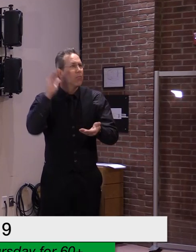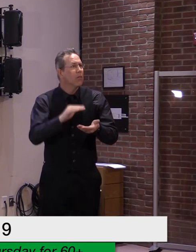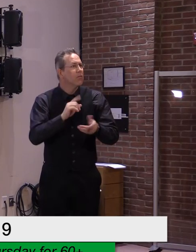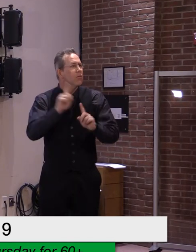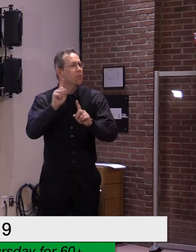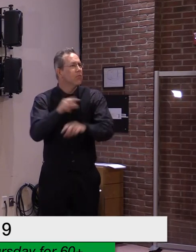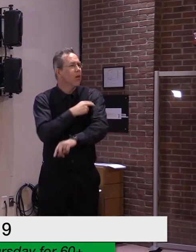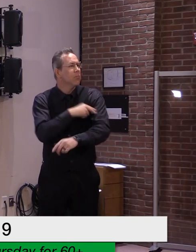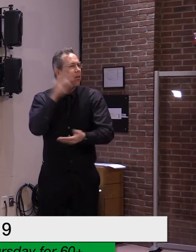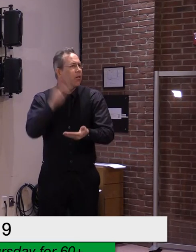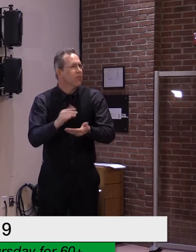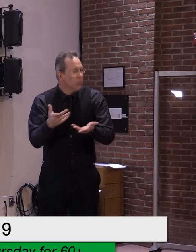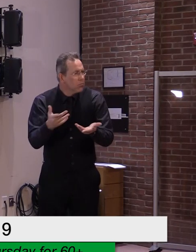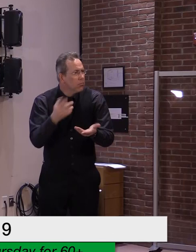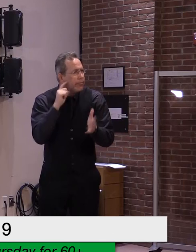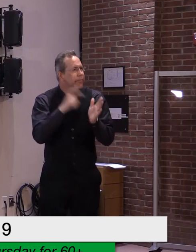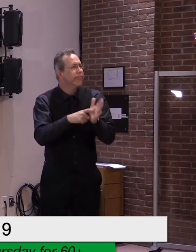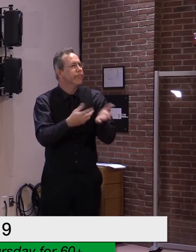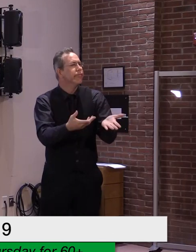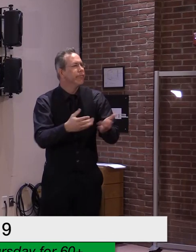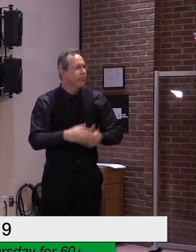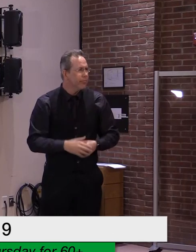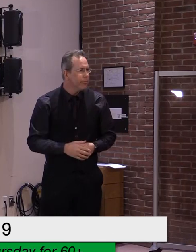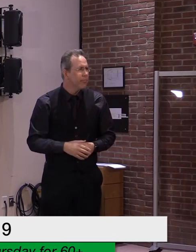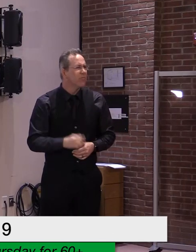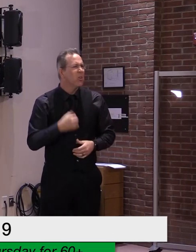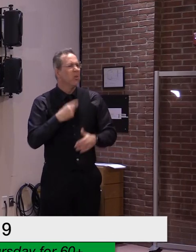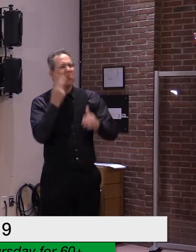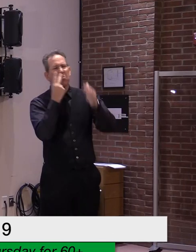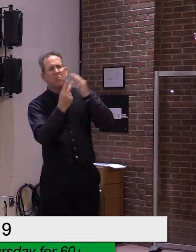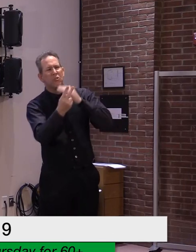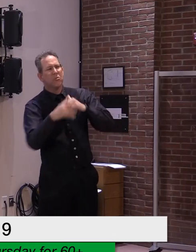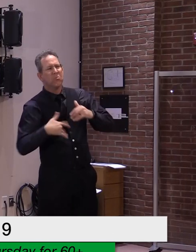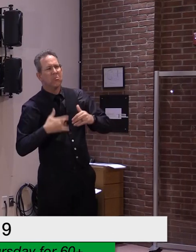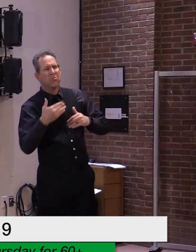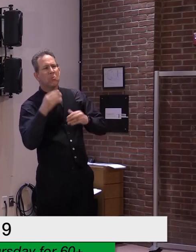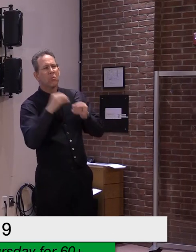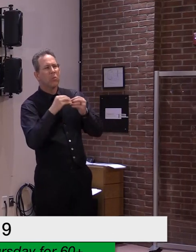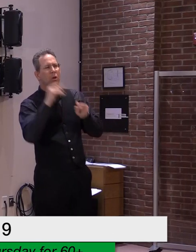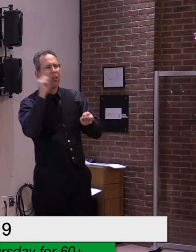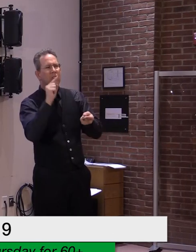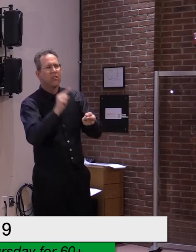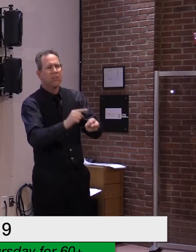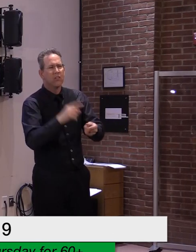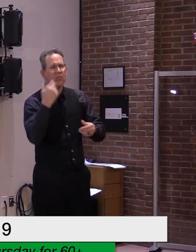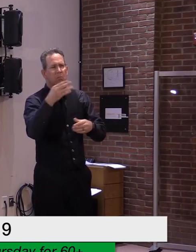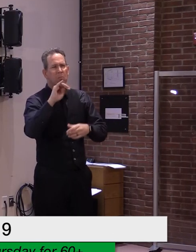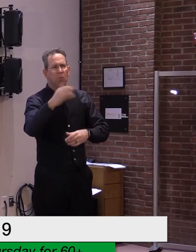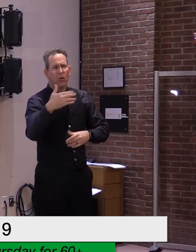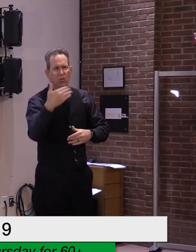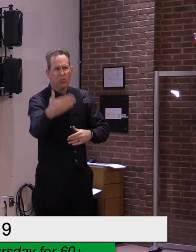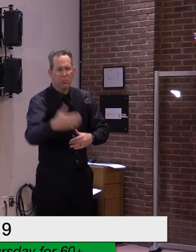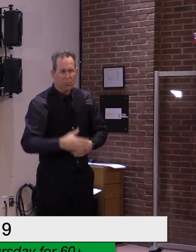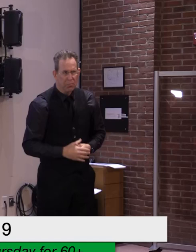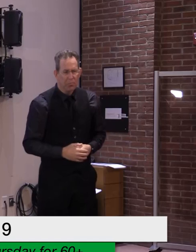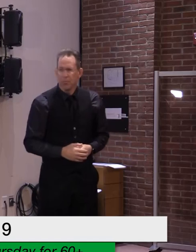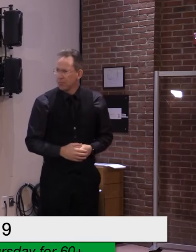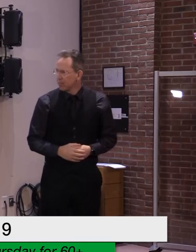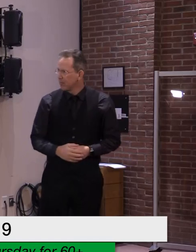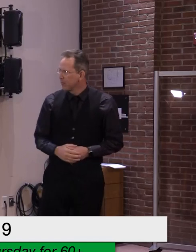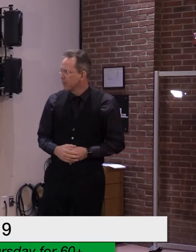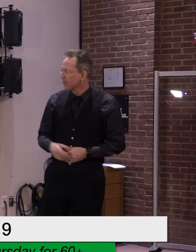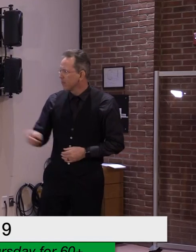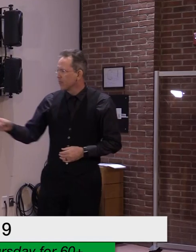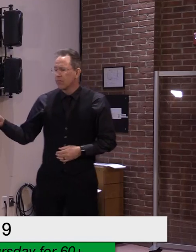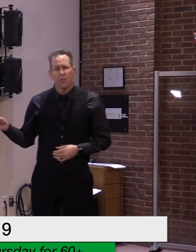February and are on pace for a lower month in March as well. And with more individuals 70 and older who are started